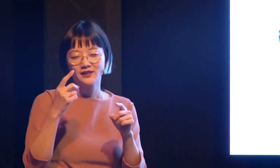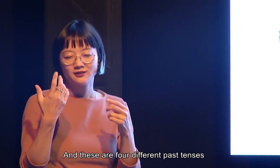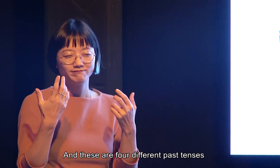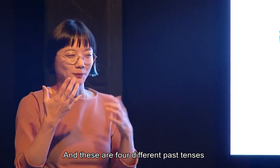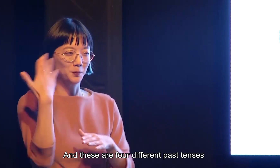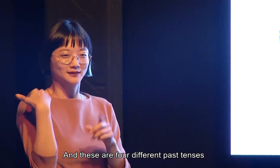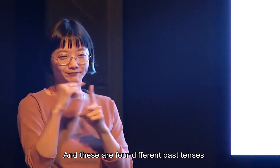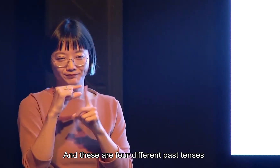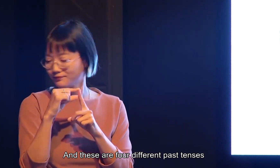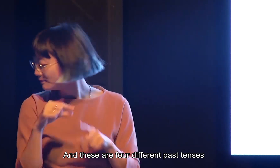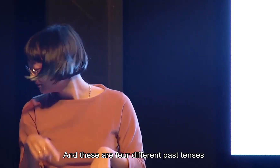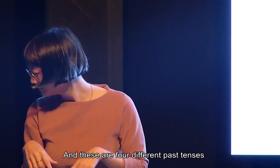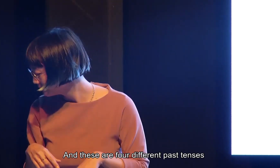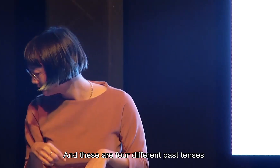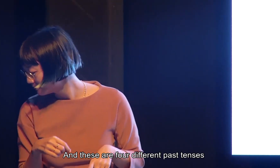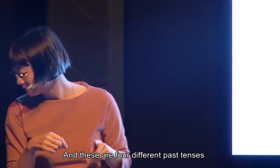And these are 4 different past tense.